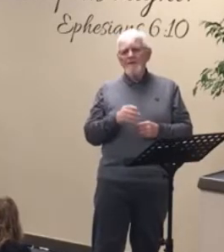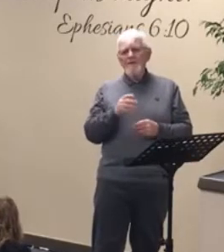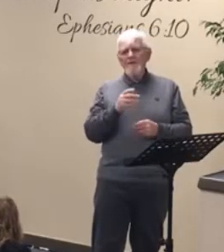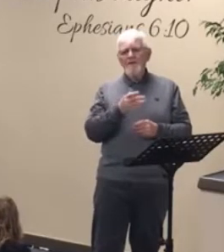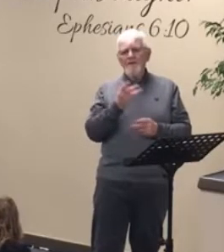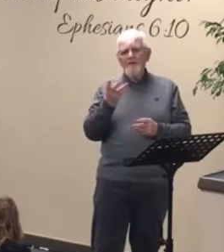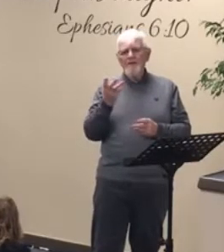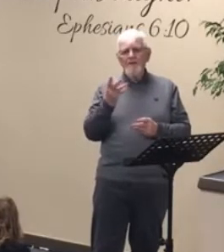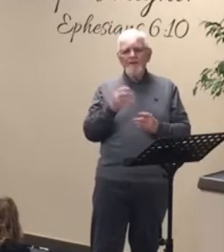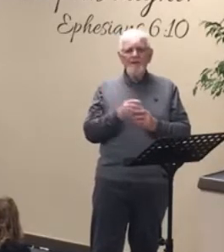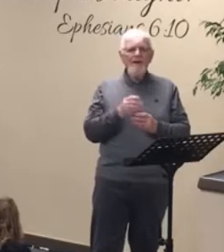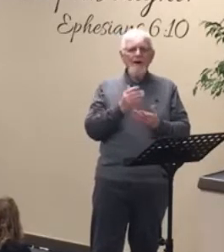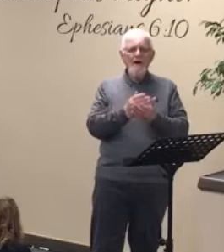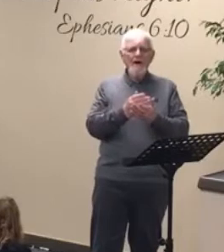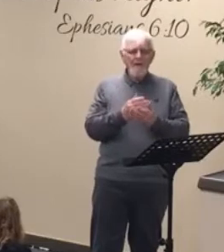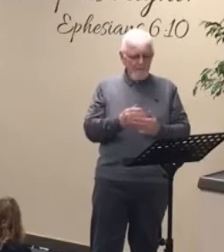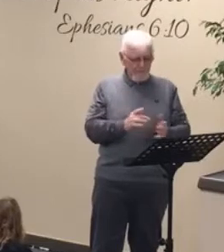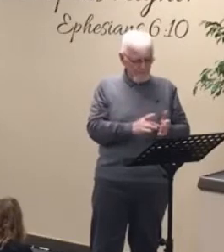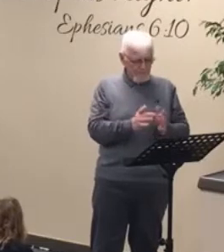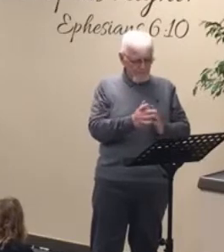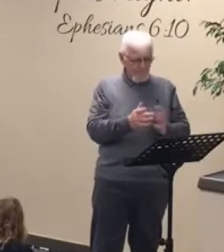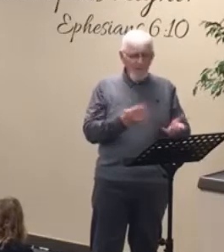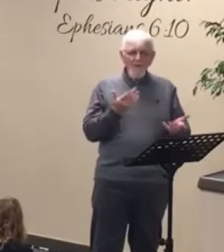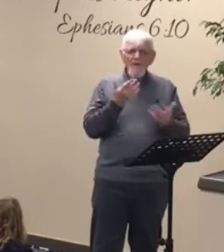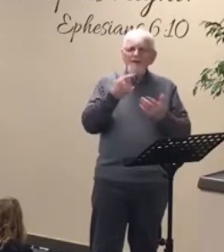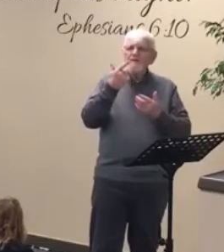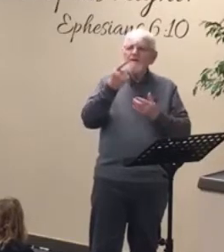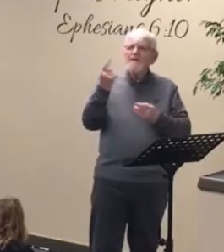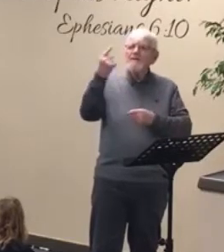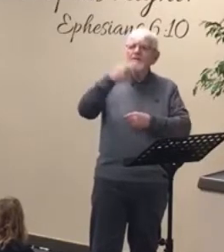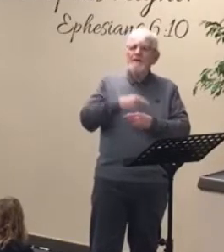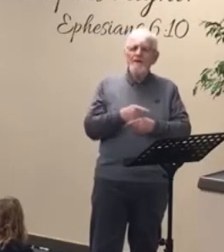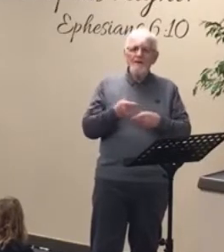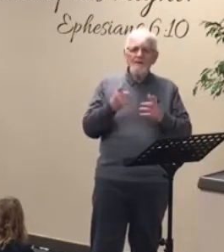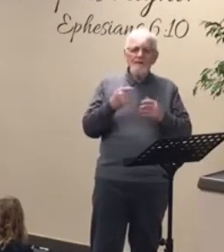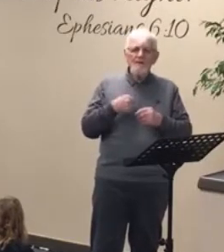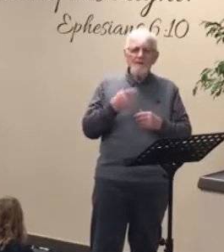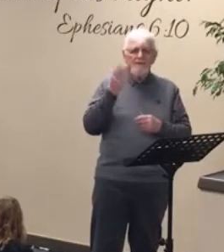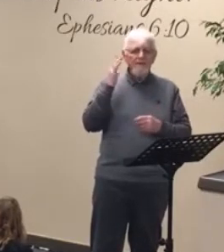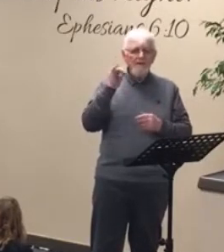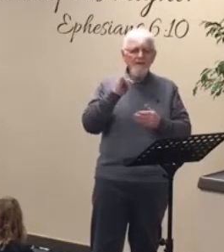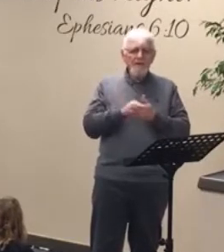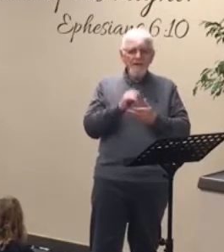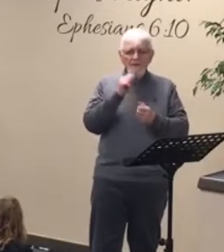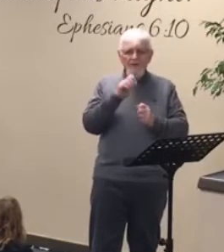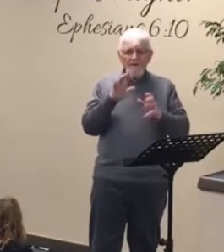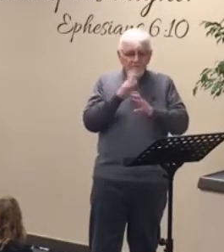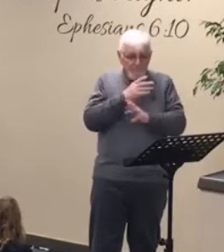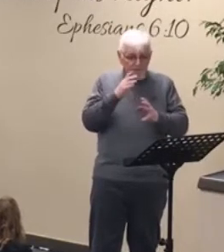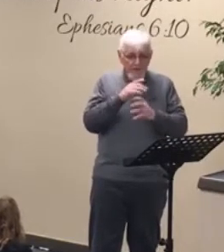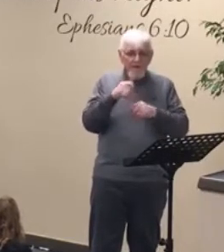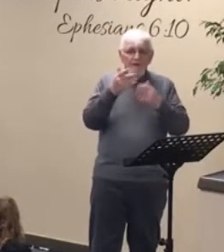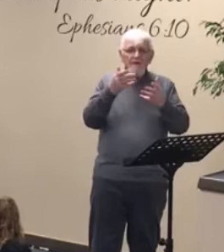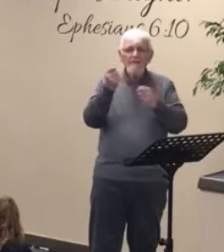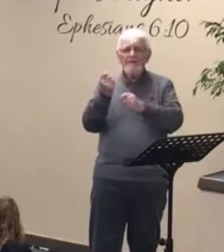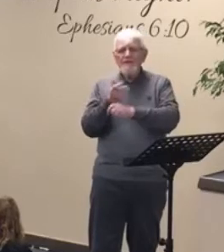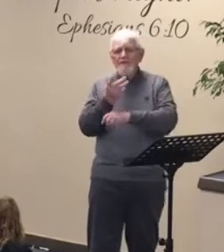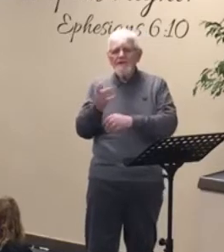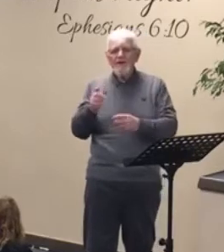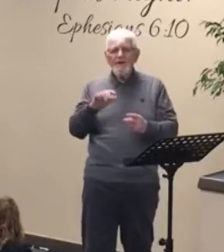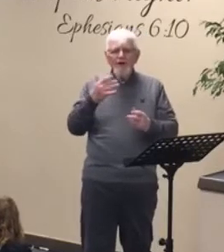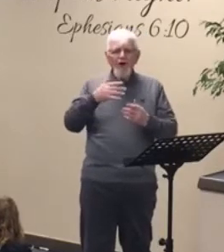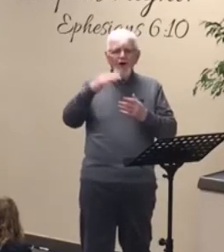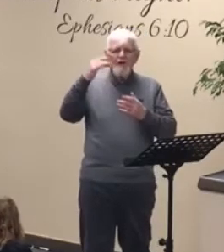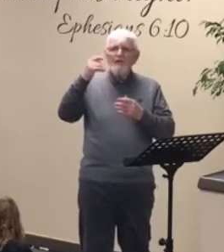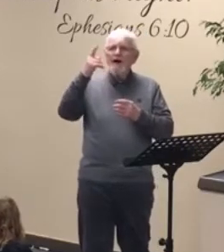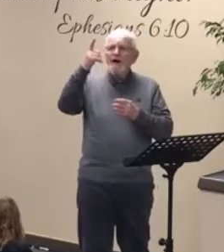the what you want to have said today, Lord, that they'd be able to be set free. I ask you to bless the singing, the giving, everything done here will glorify you.